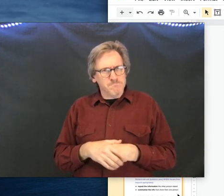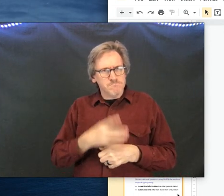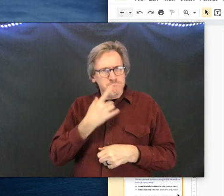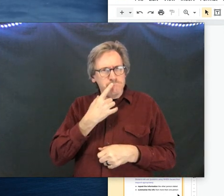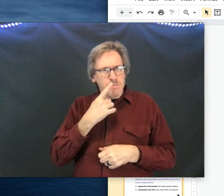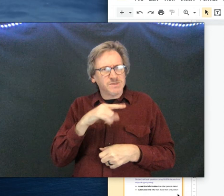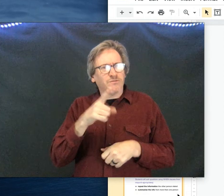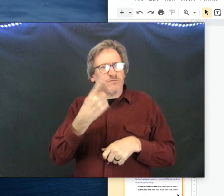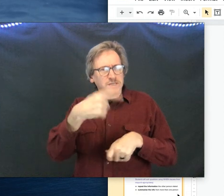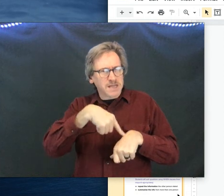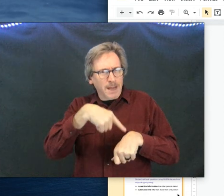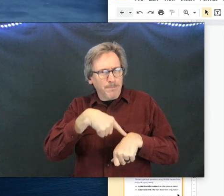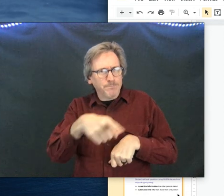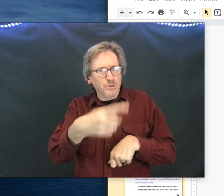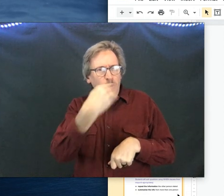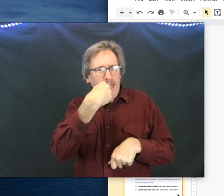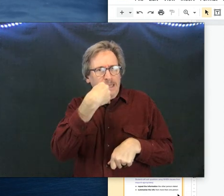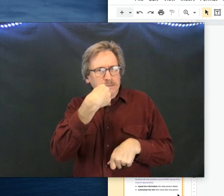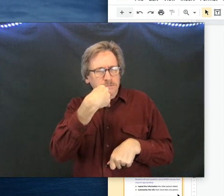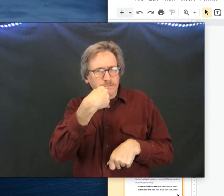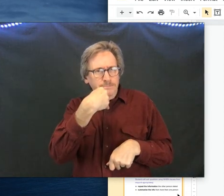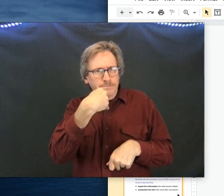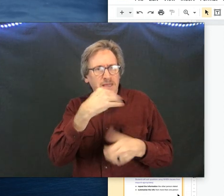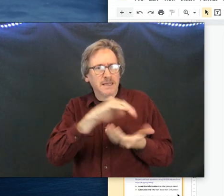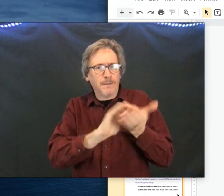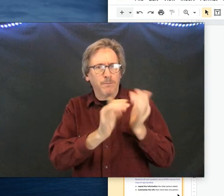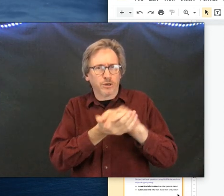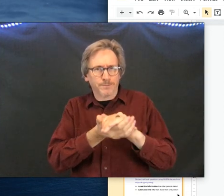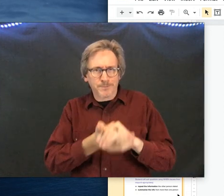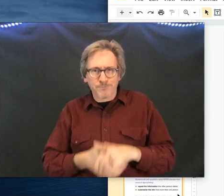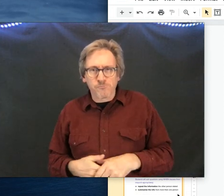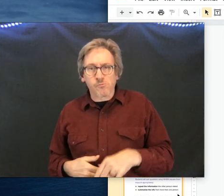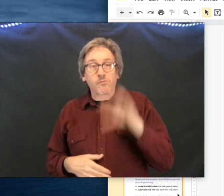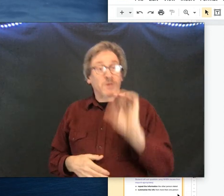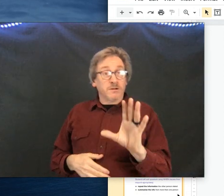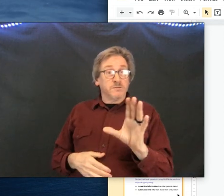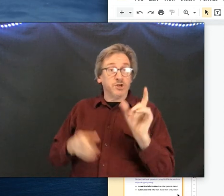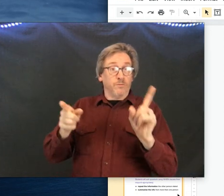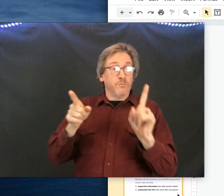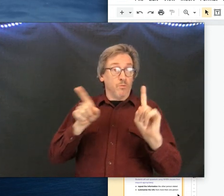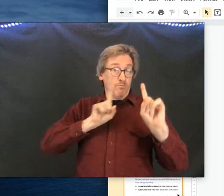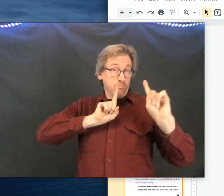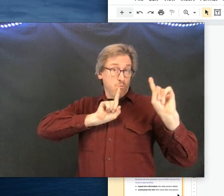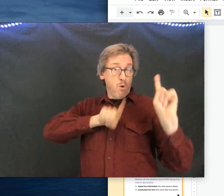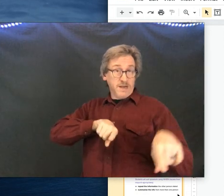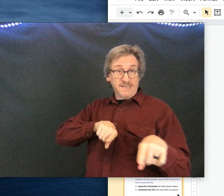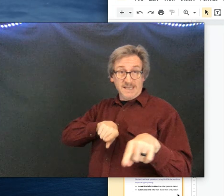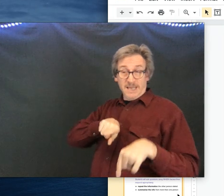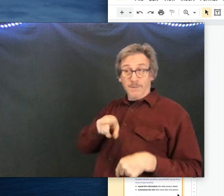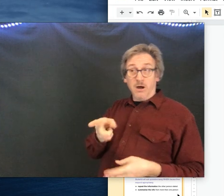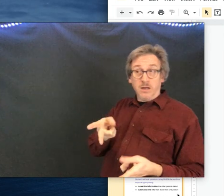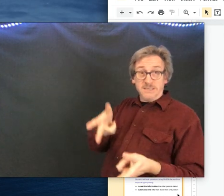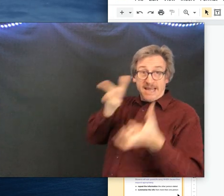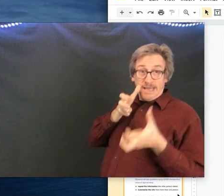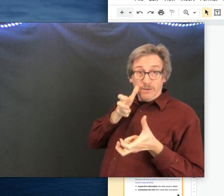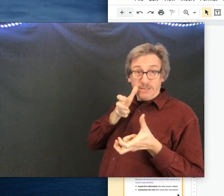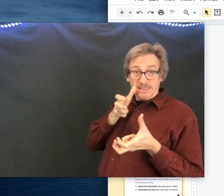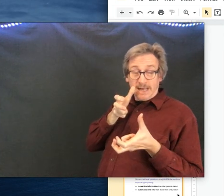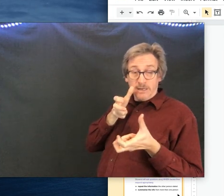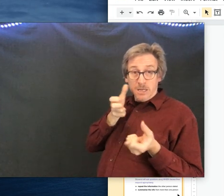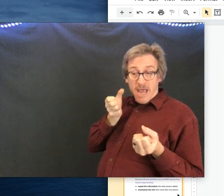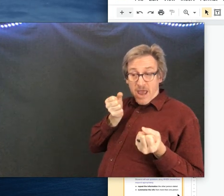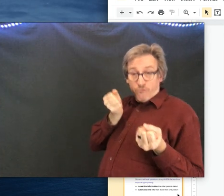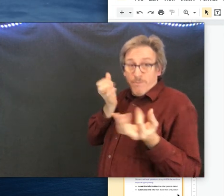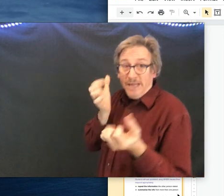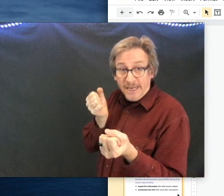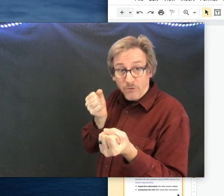time? When was the first time ate hamburger? So 1 is thinking about taking in what they